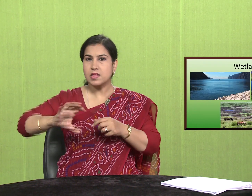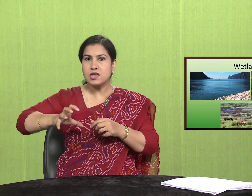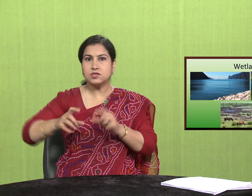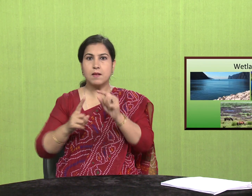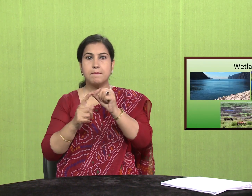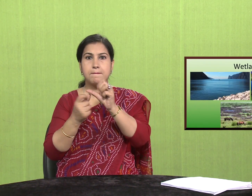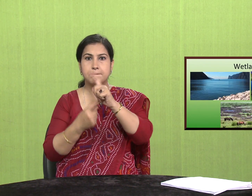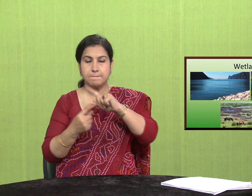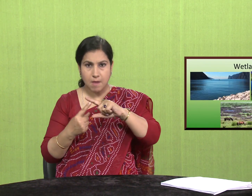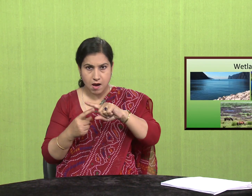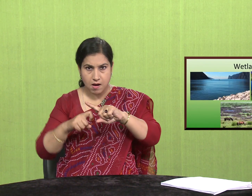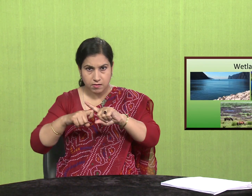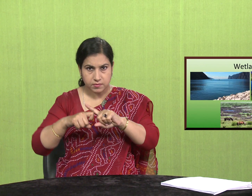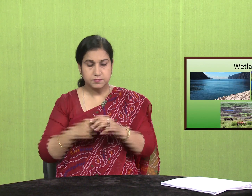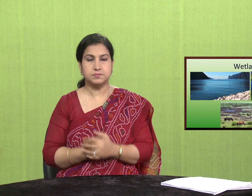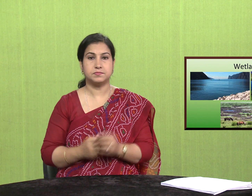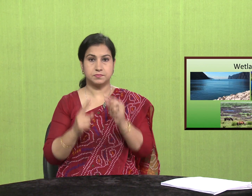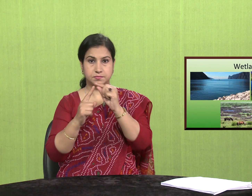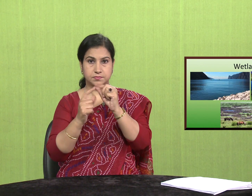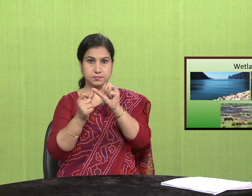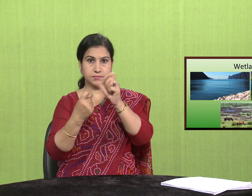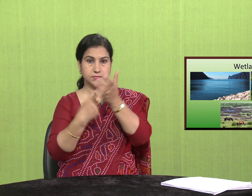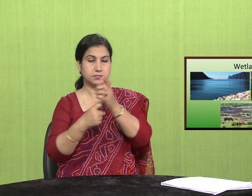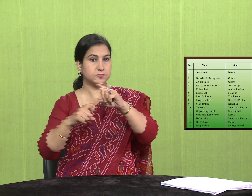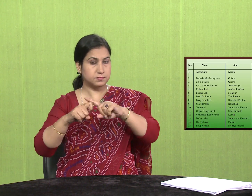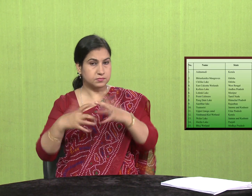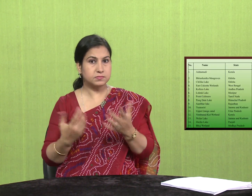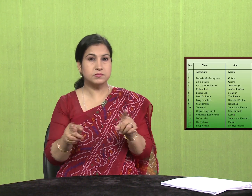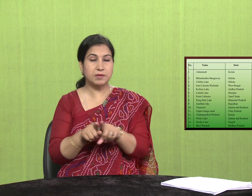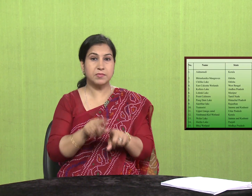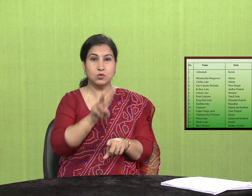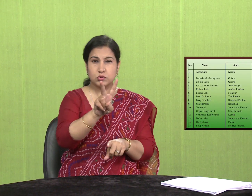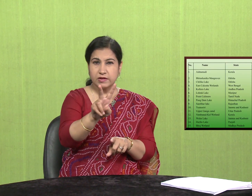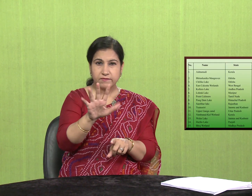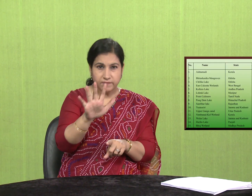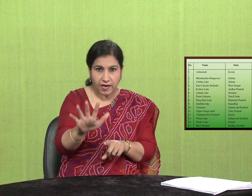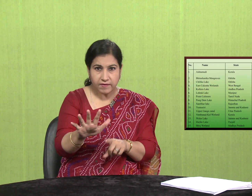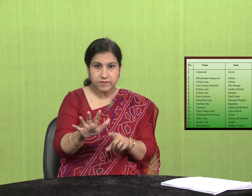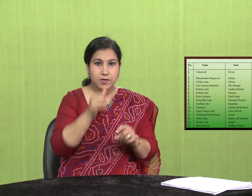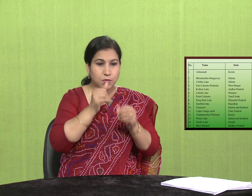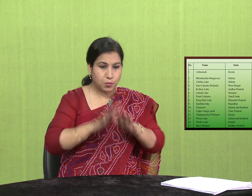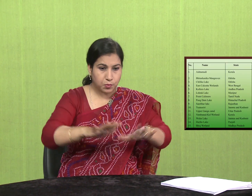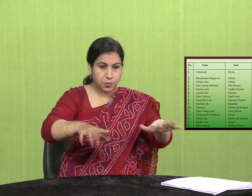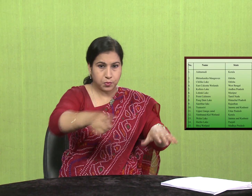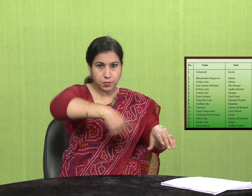25 wetlands, and 15